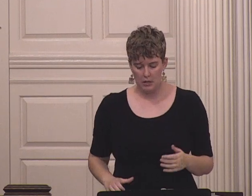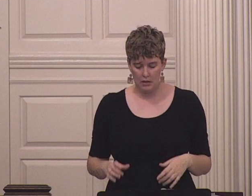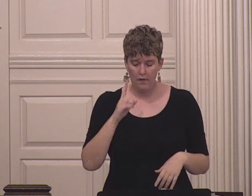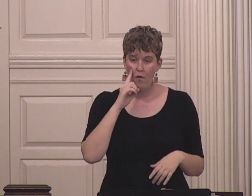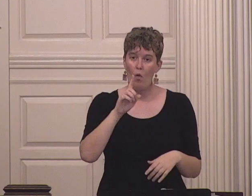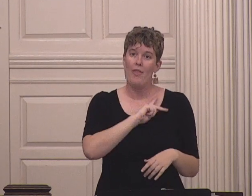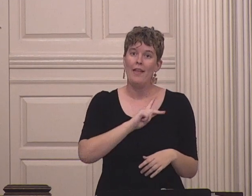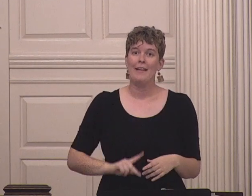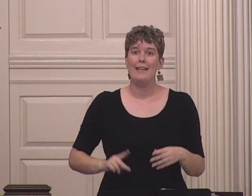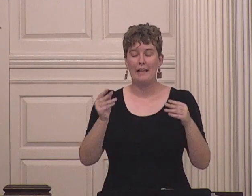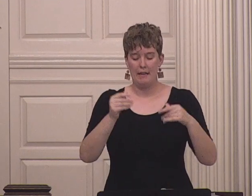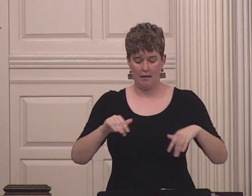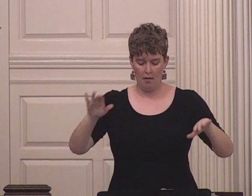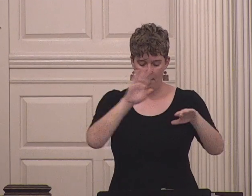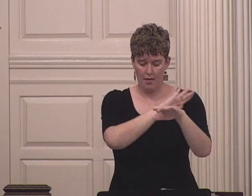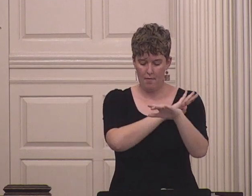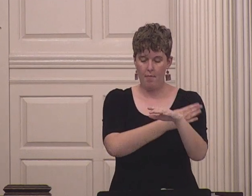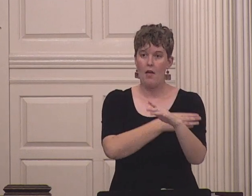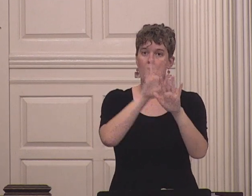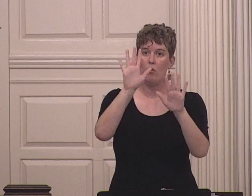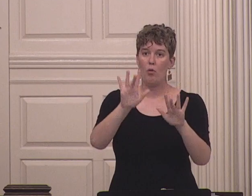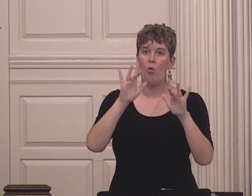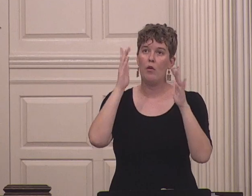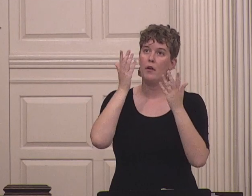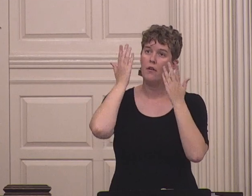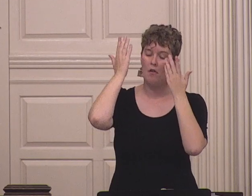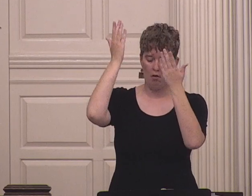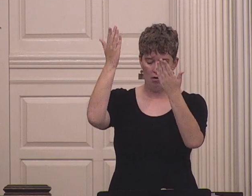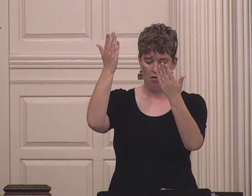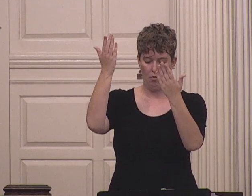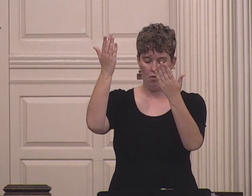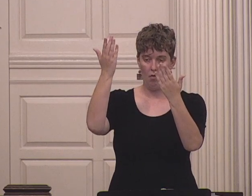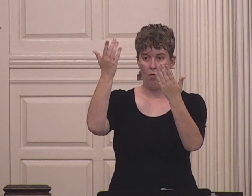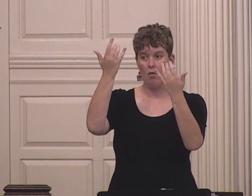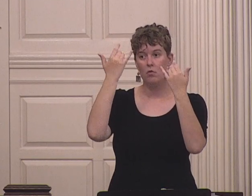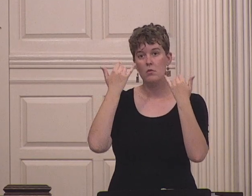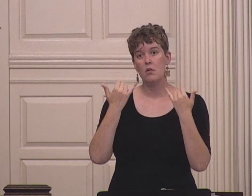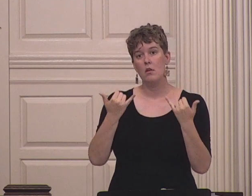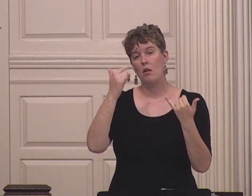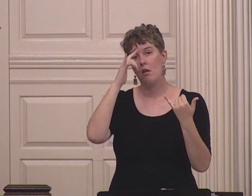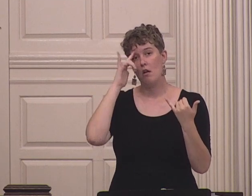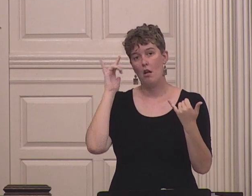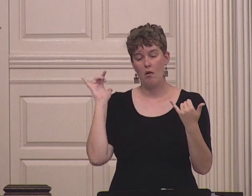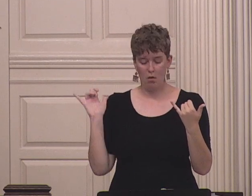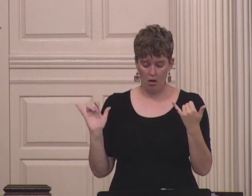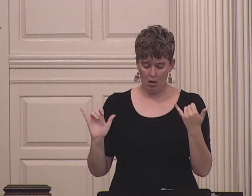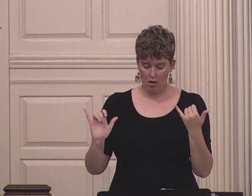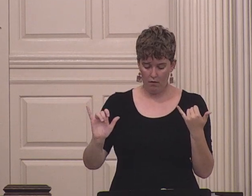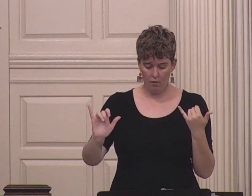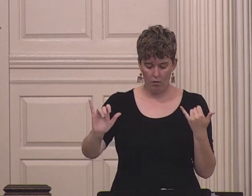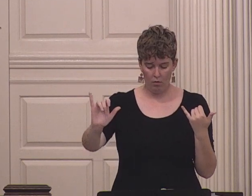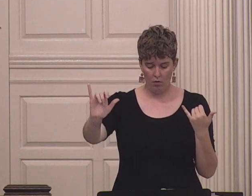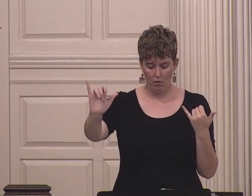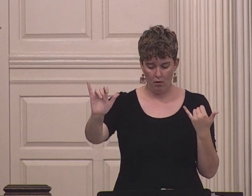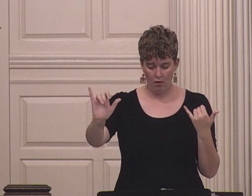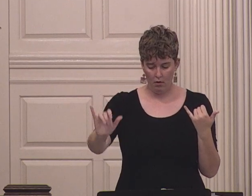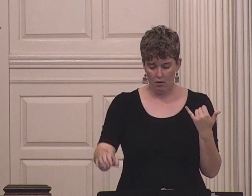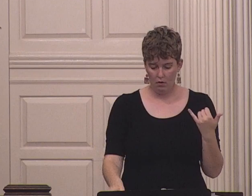the kingdom and the power and the glory are yours, now and